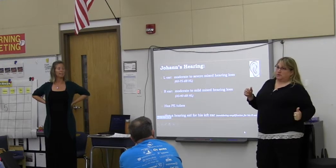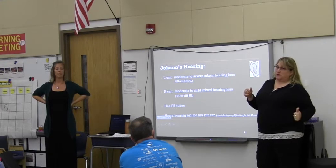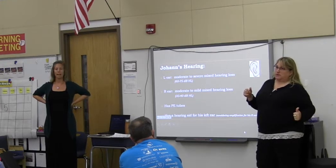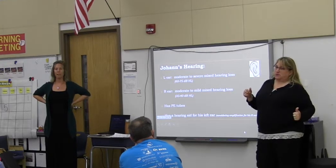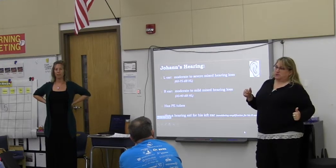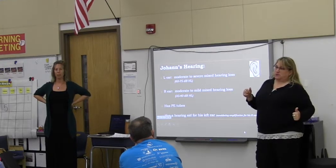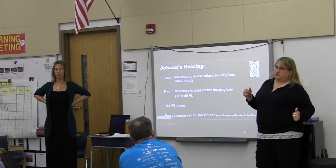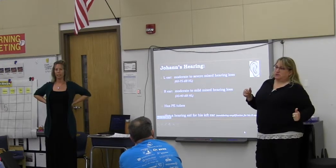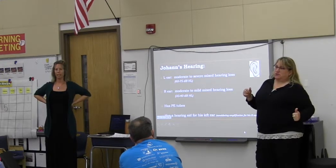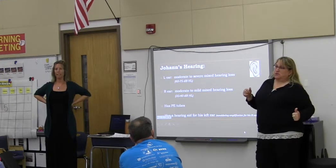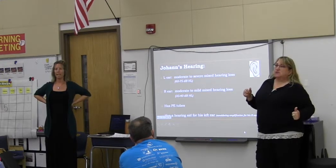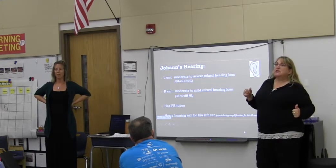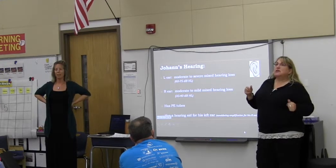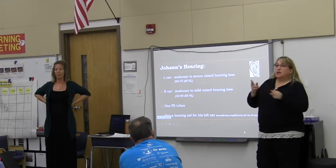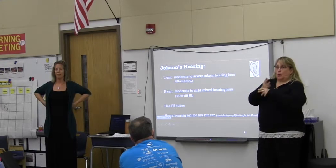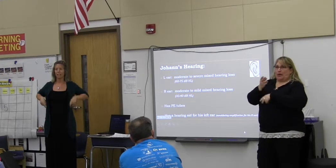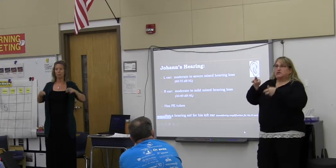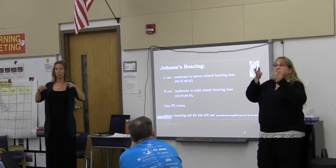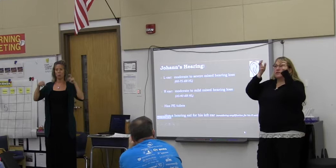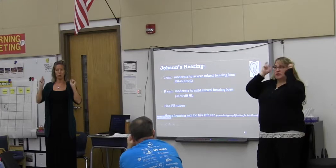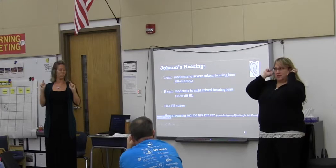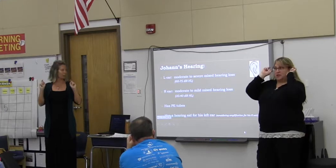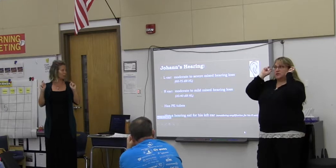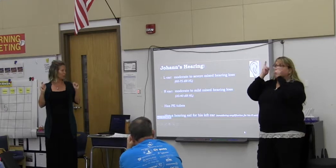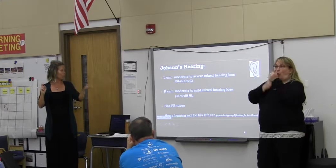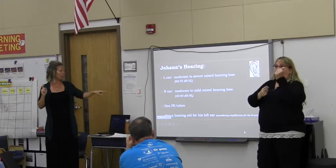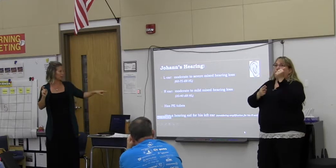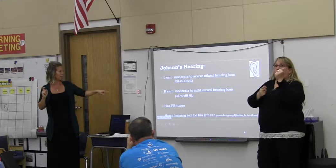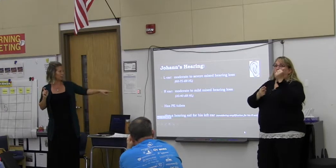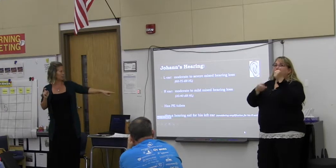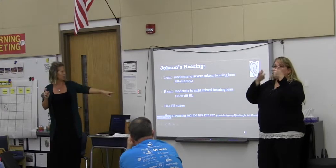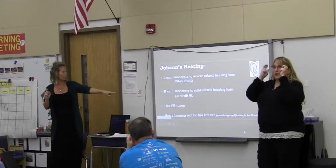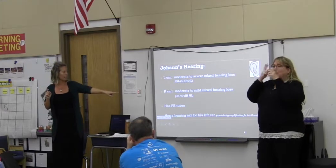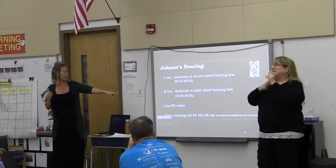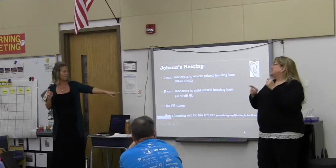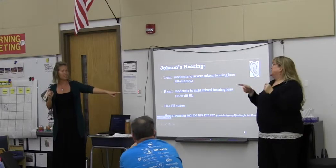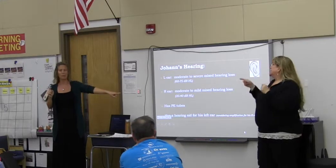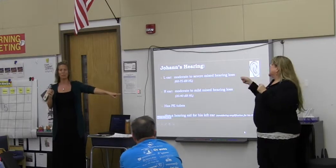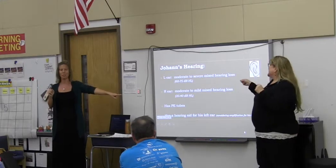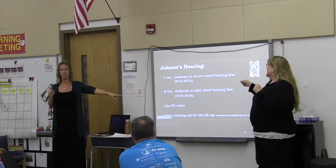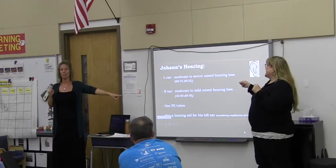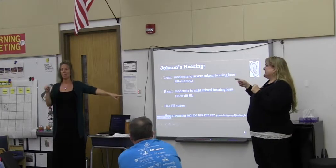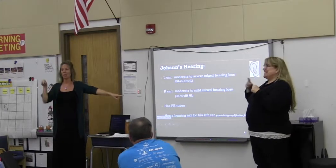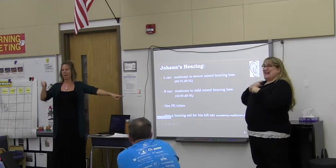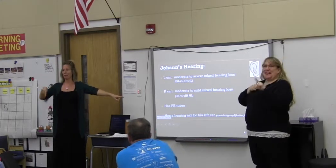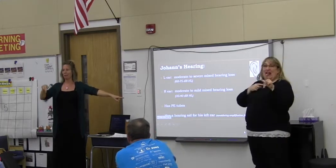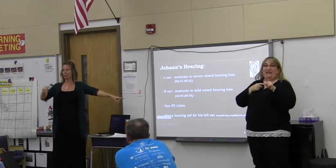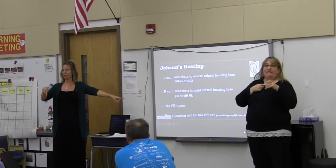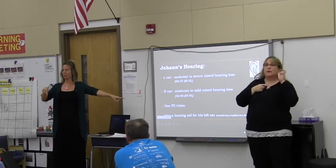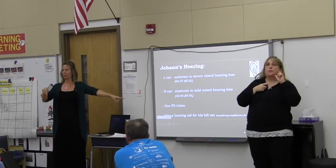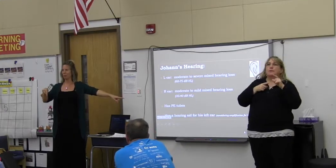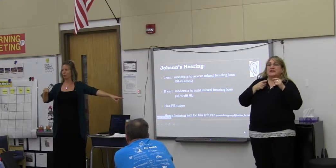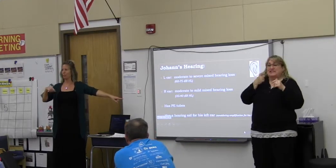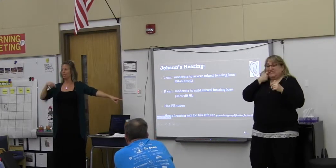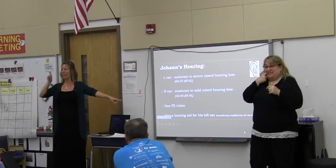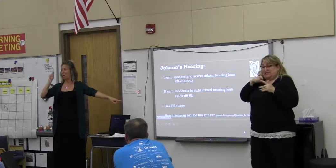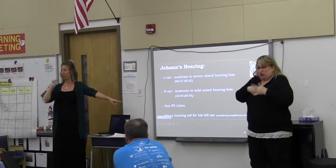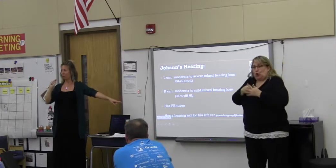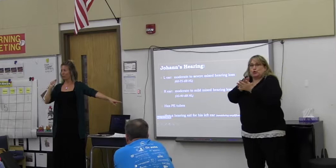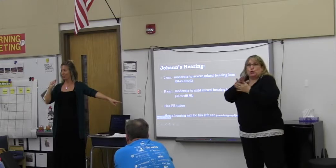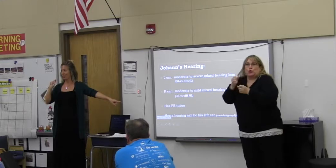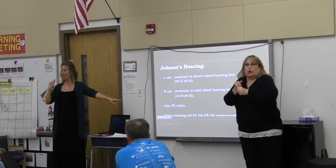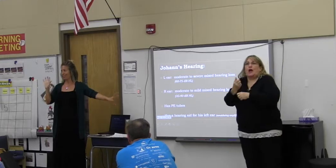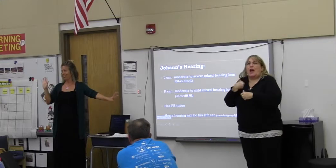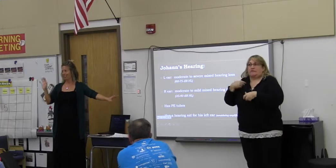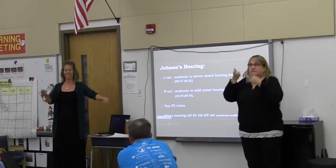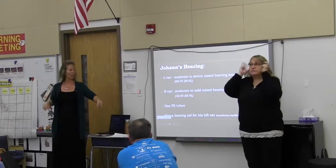And he does have hearing aids. He now has hearing aids for both of his ears. On here, it just says that he has his left ear, but as of the beginning of the school year, he got one for